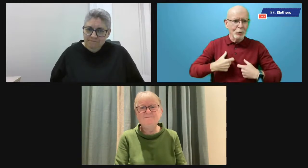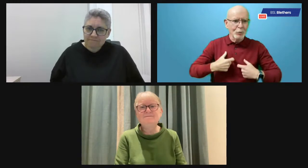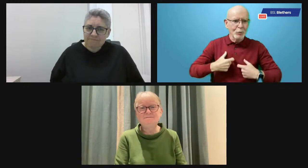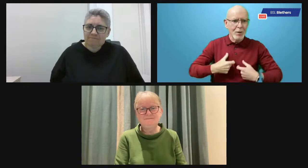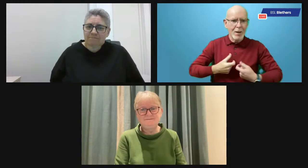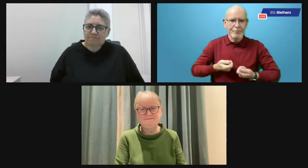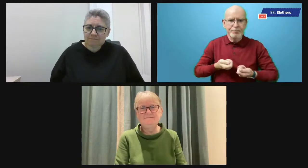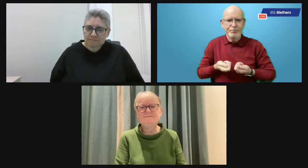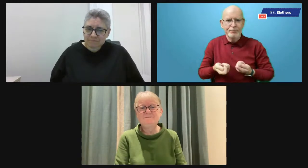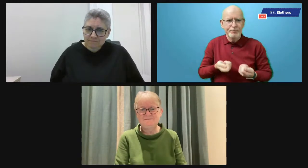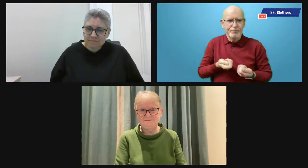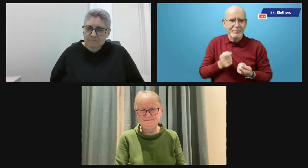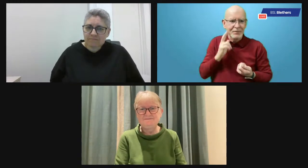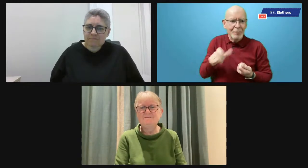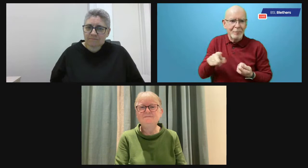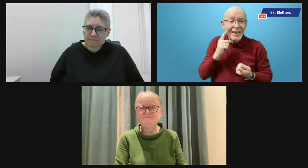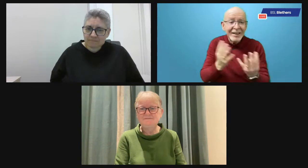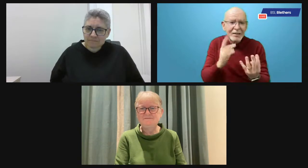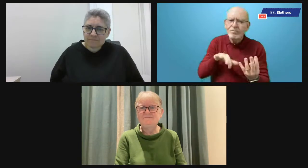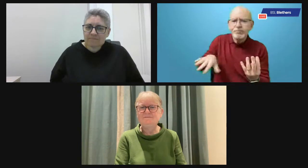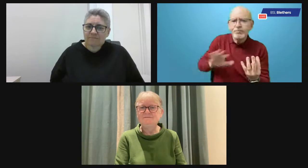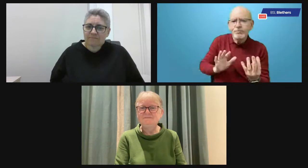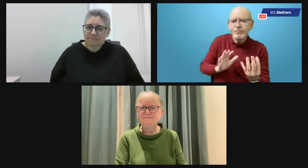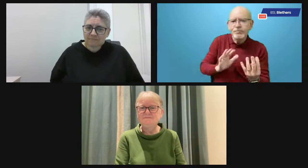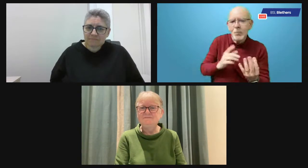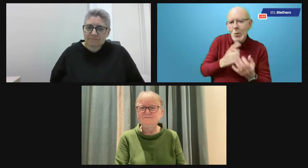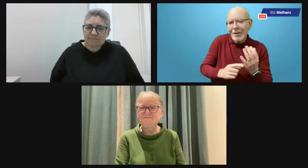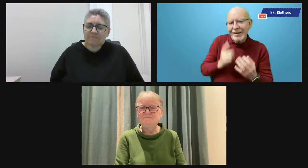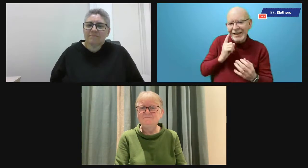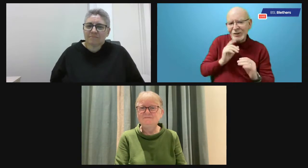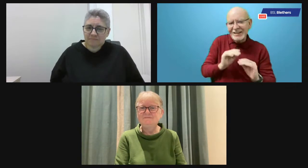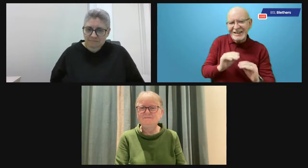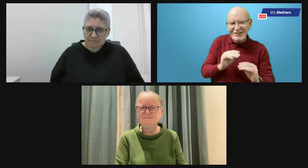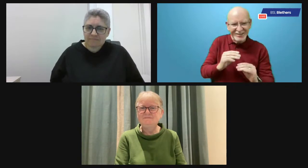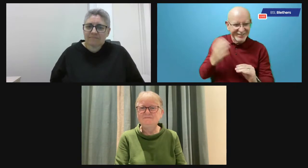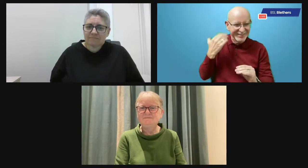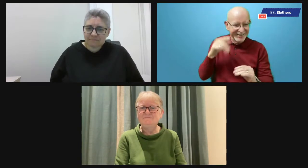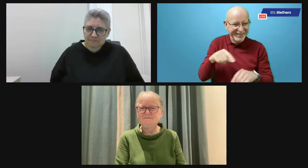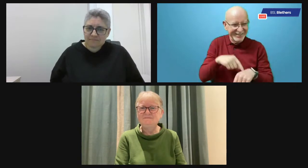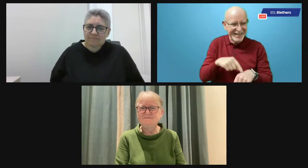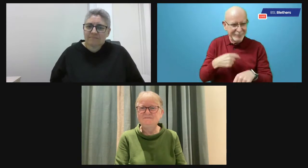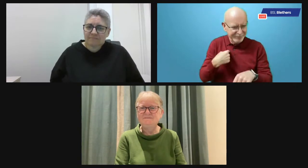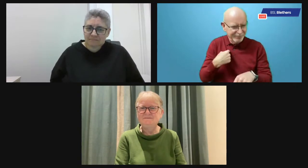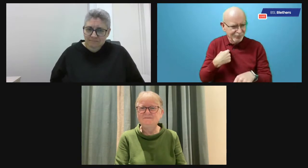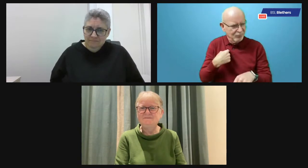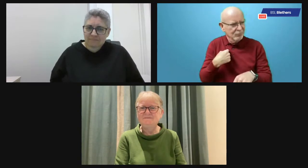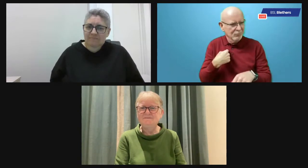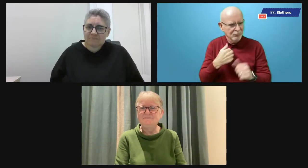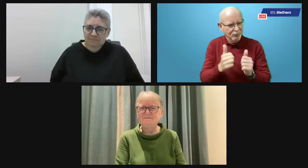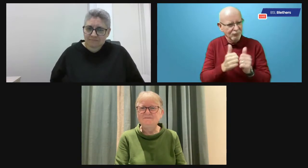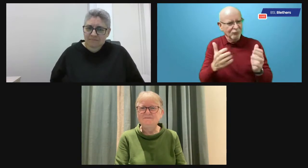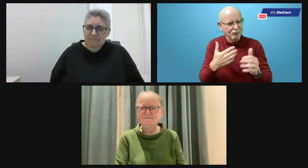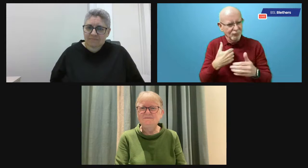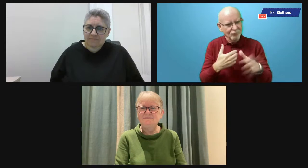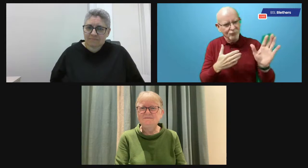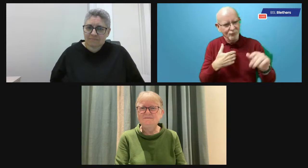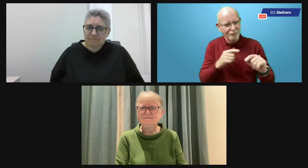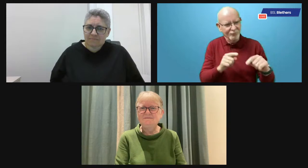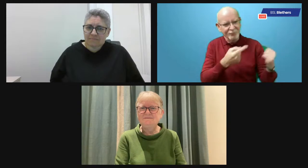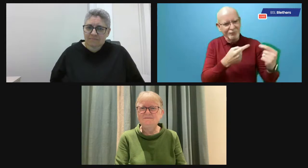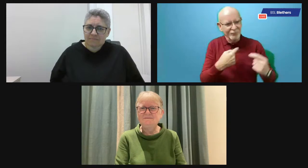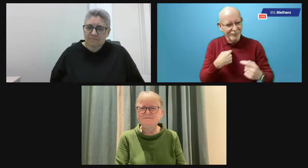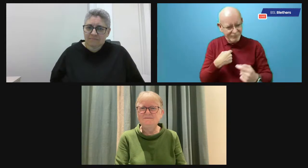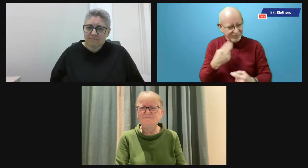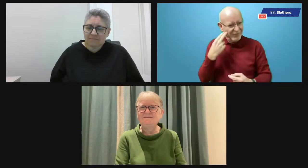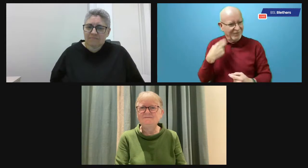were either priests or ministers who were actually controlling within the deaf club. And at that time, it was decided it was